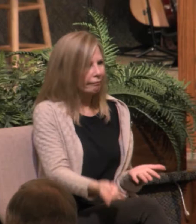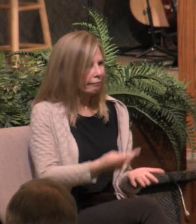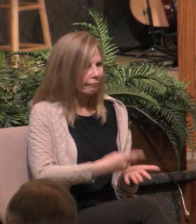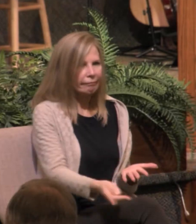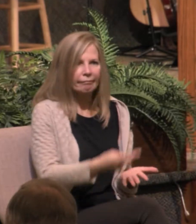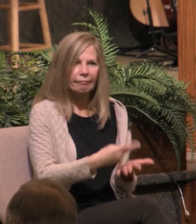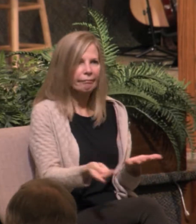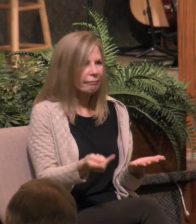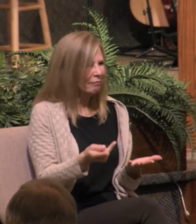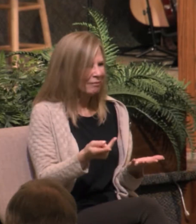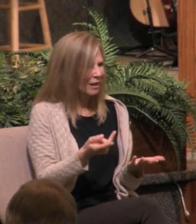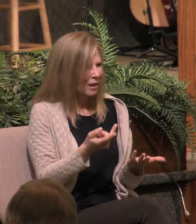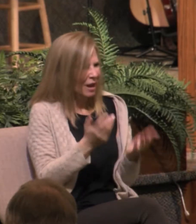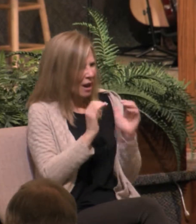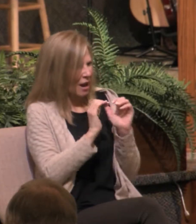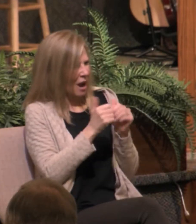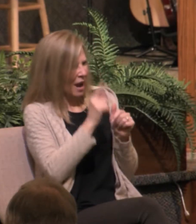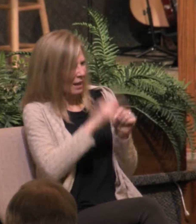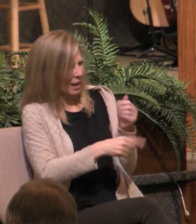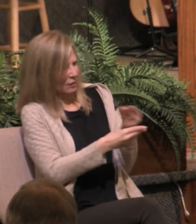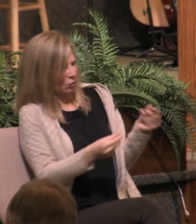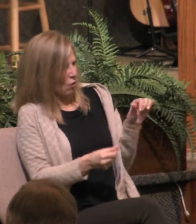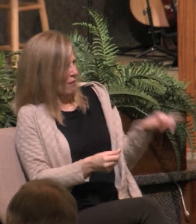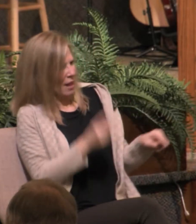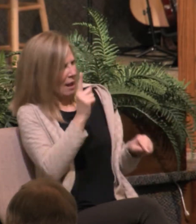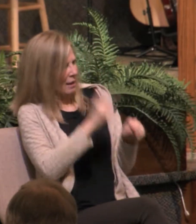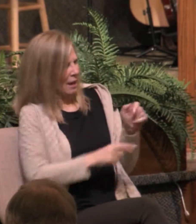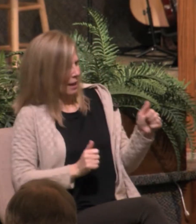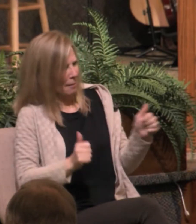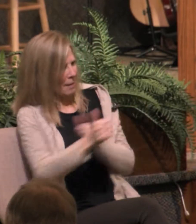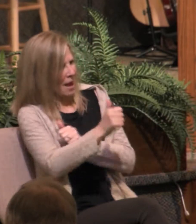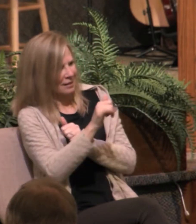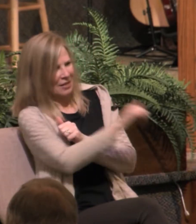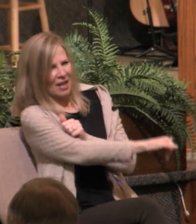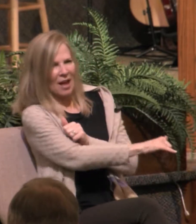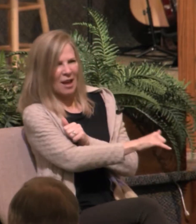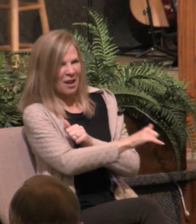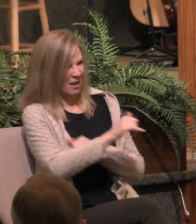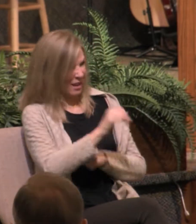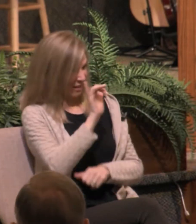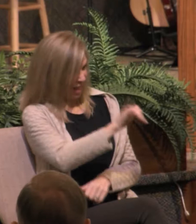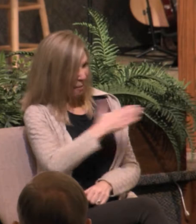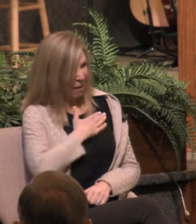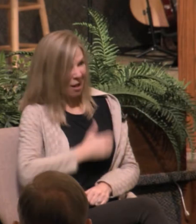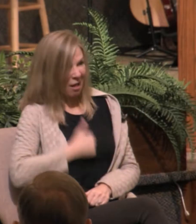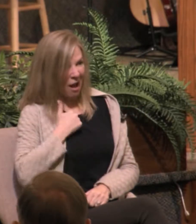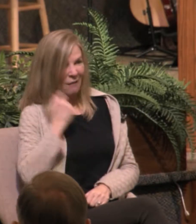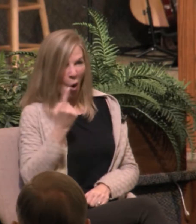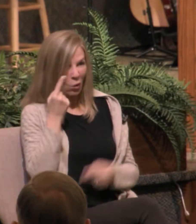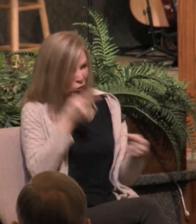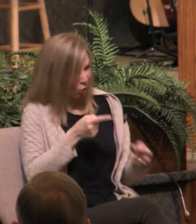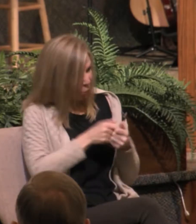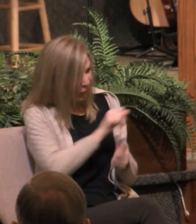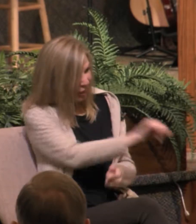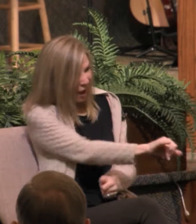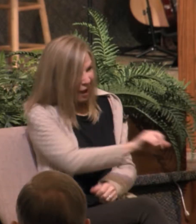Can't I ever get past this? Am I always going to struggle with this? Is this going to be my life?